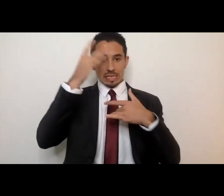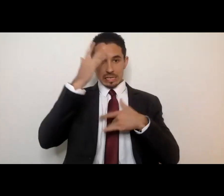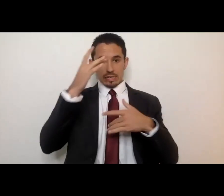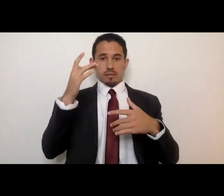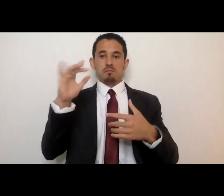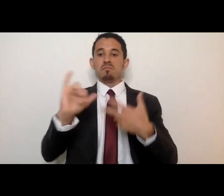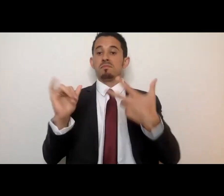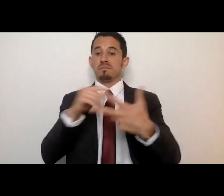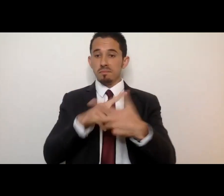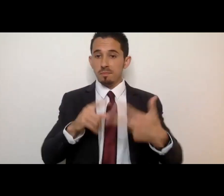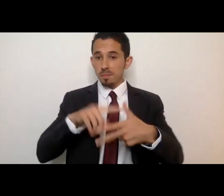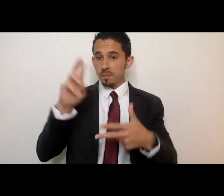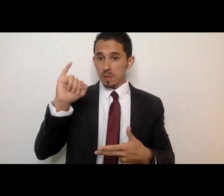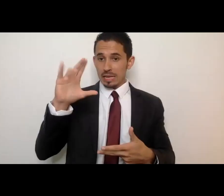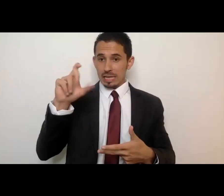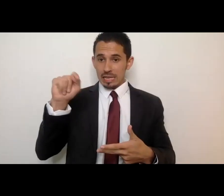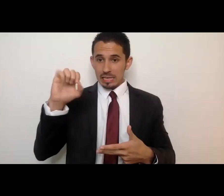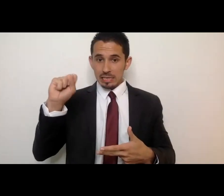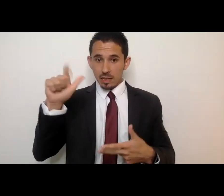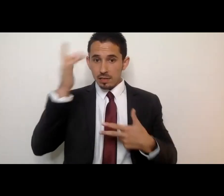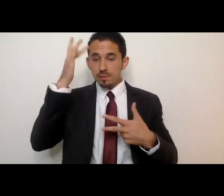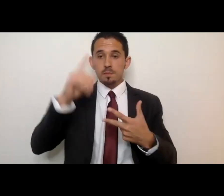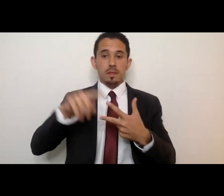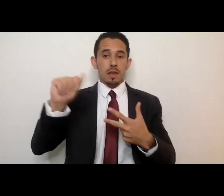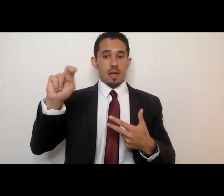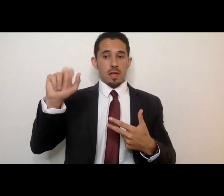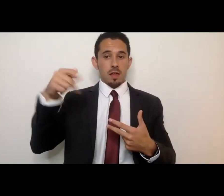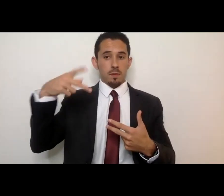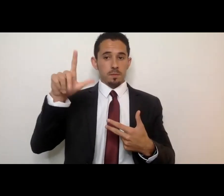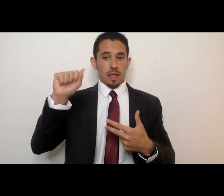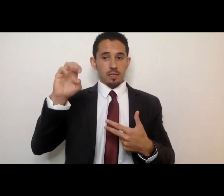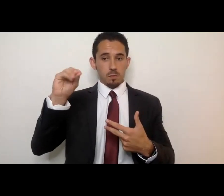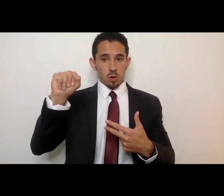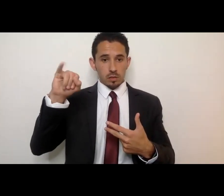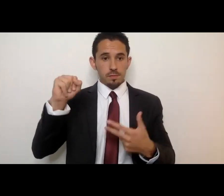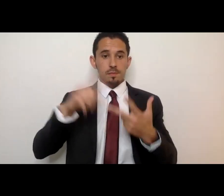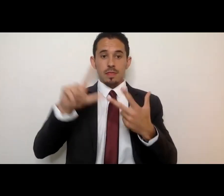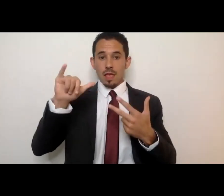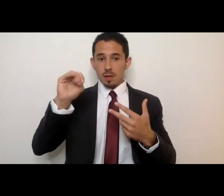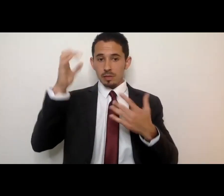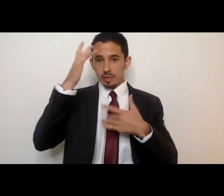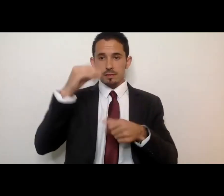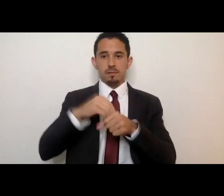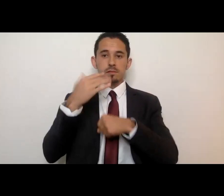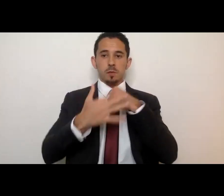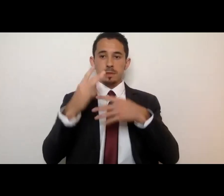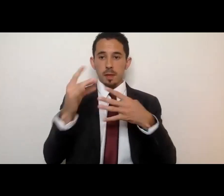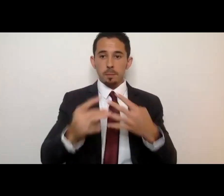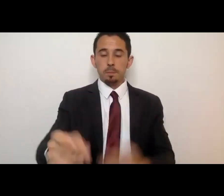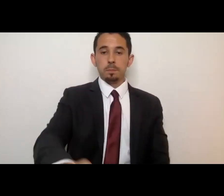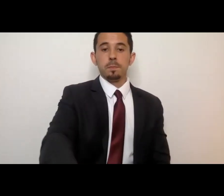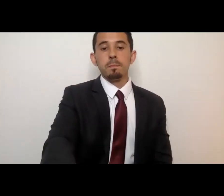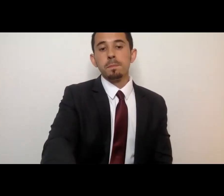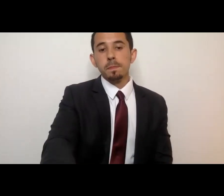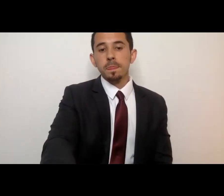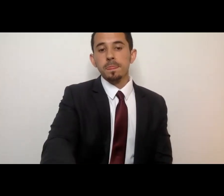to tick-borne diseases in 3 diseases: rickettsial disease, anaplasmosis, and Lyme disease